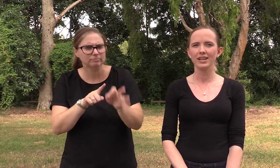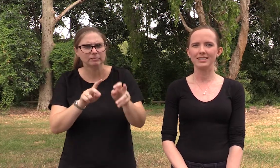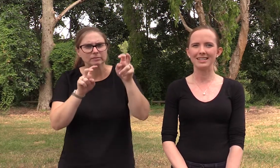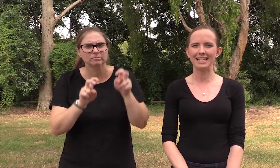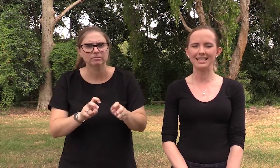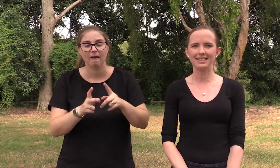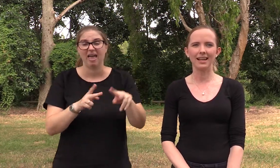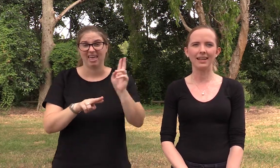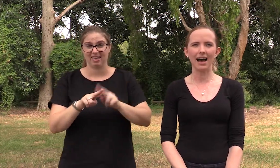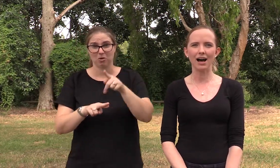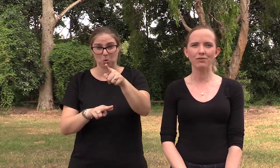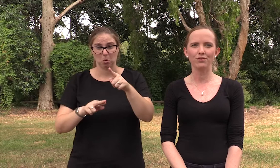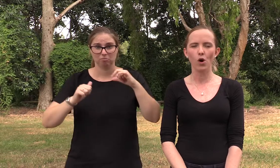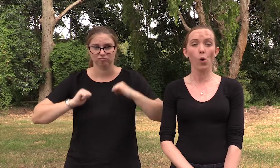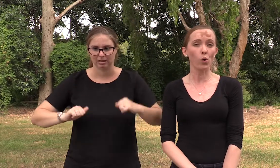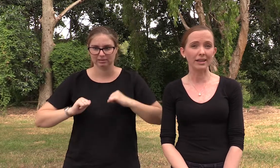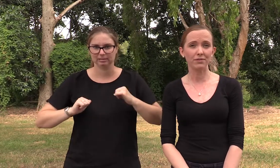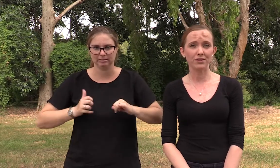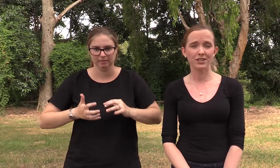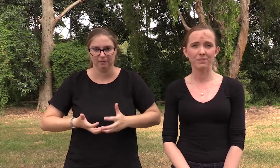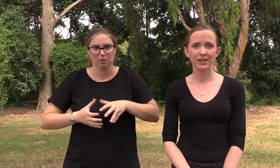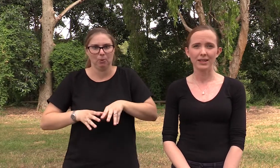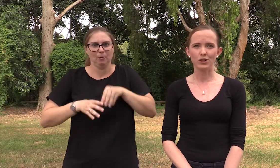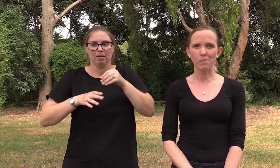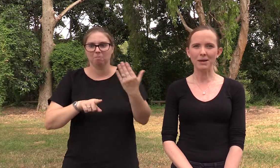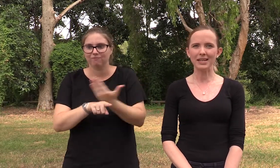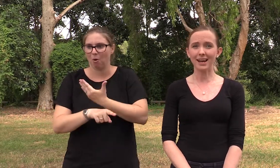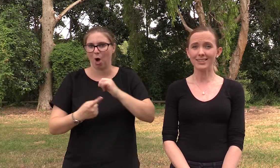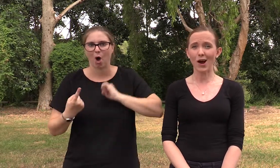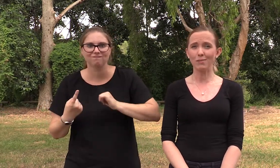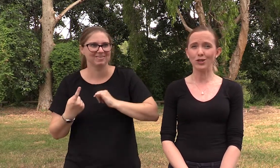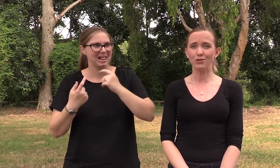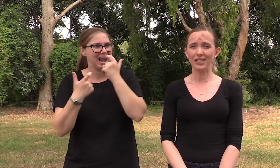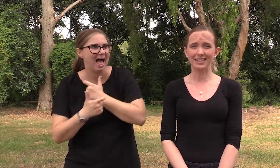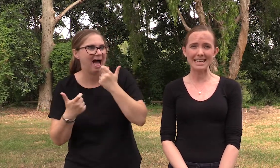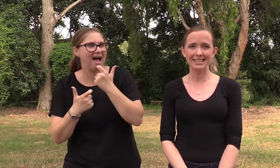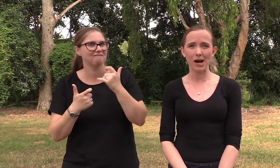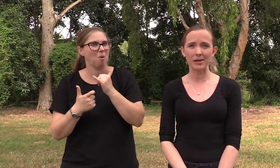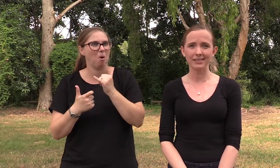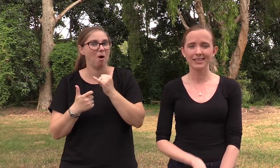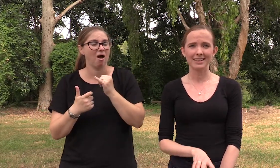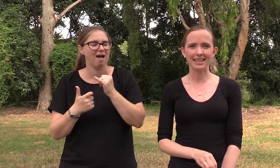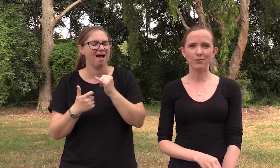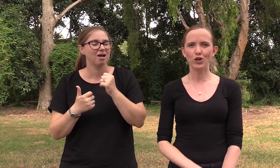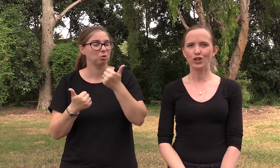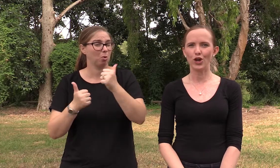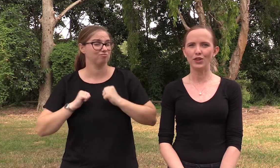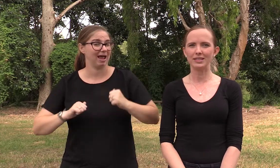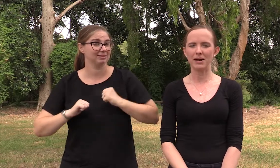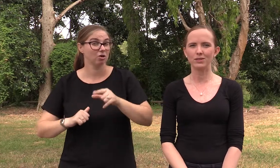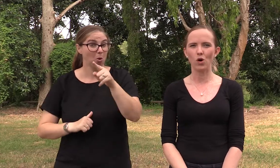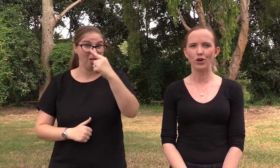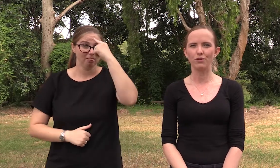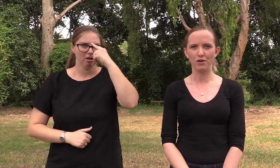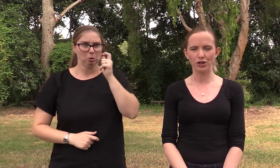cough, sneeze, laugh, or lift. So maybe next time you feel a sneeze coming, see if you can turn